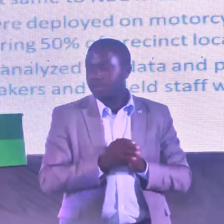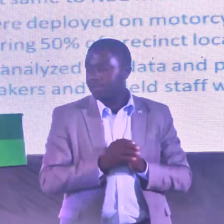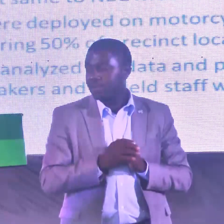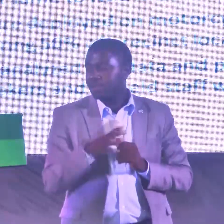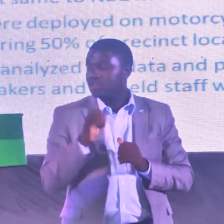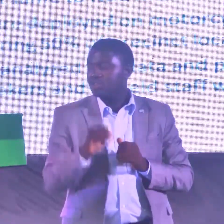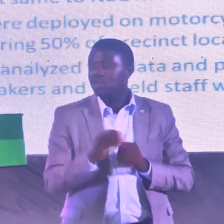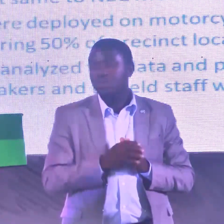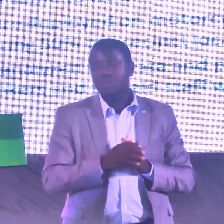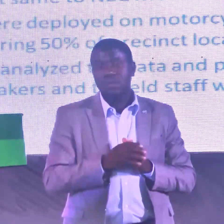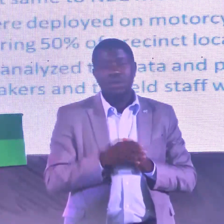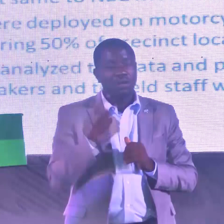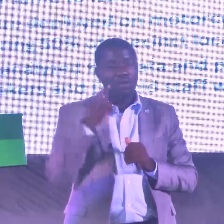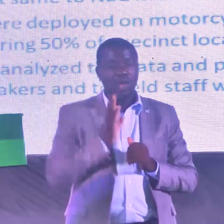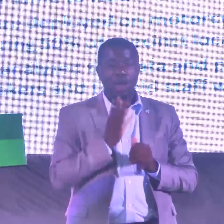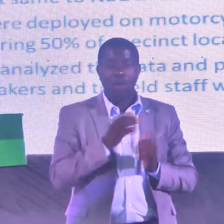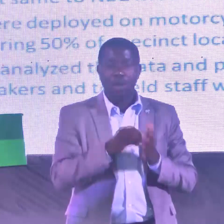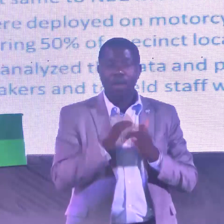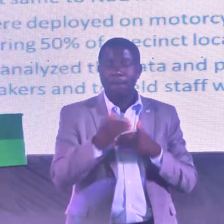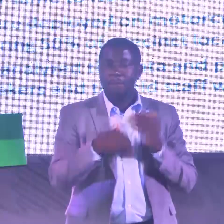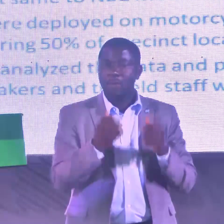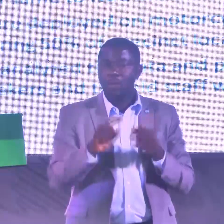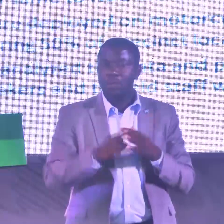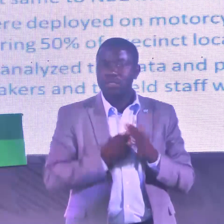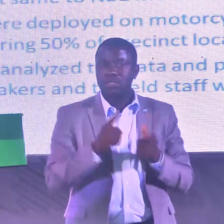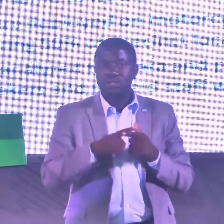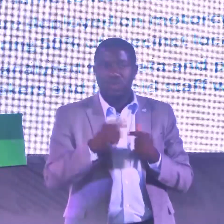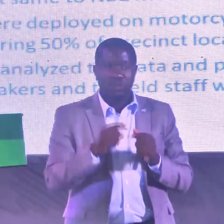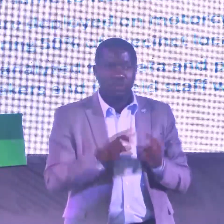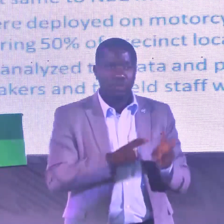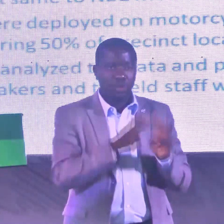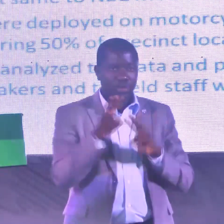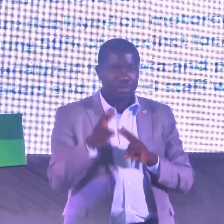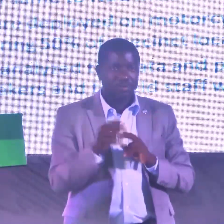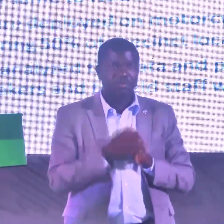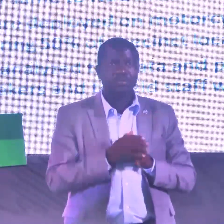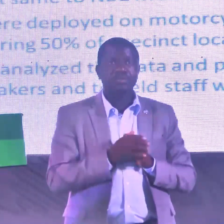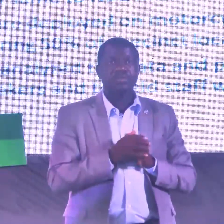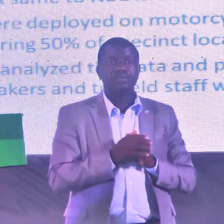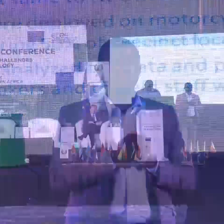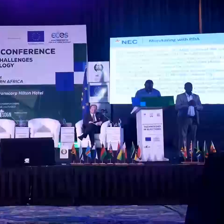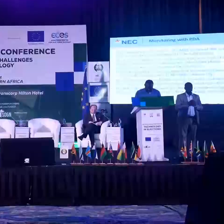So for our own process, we began the monitoring